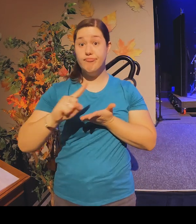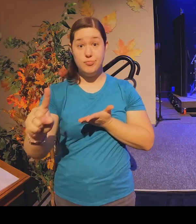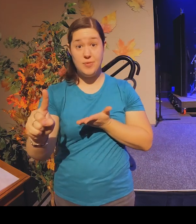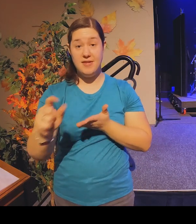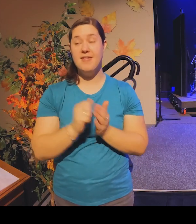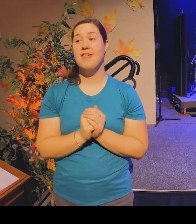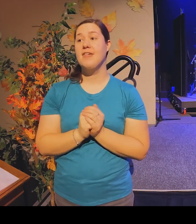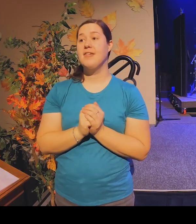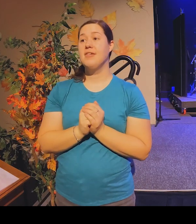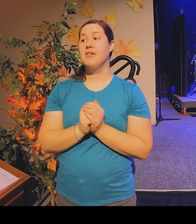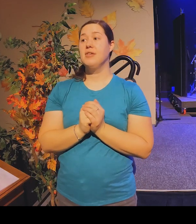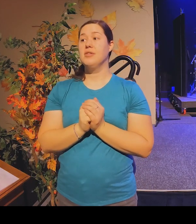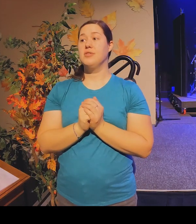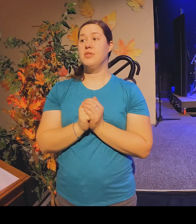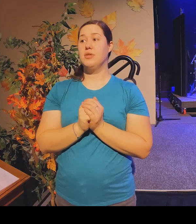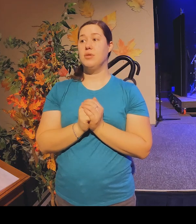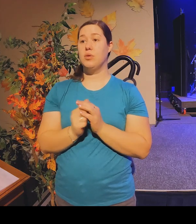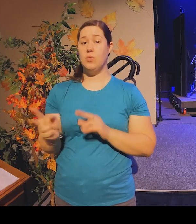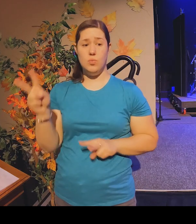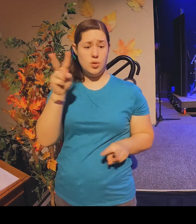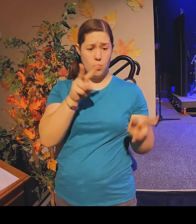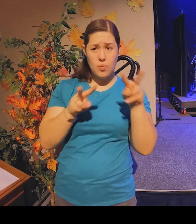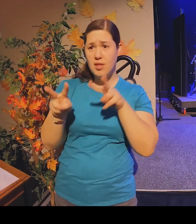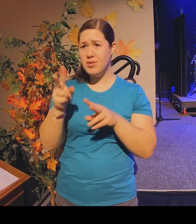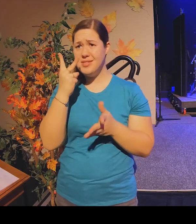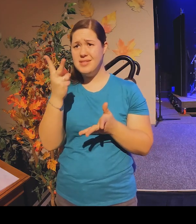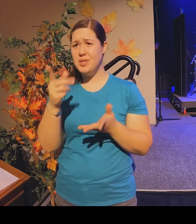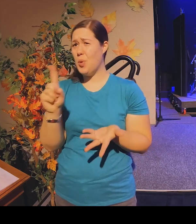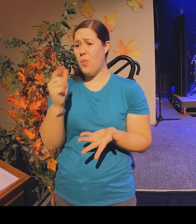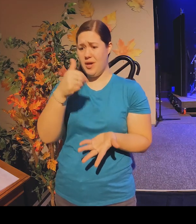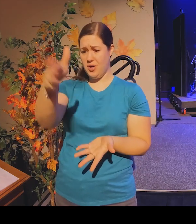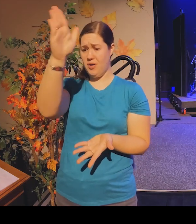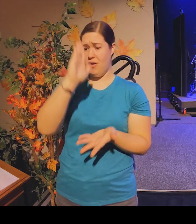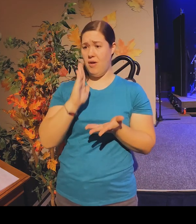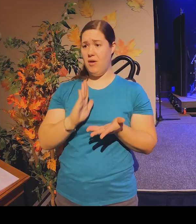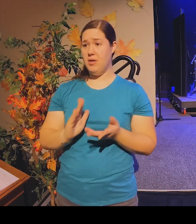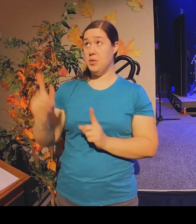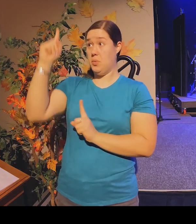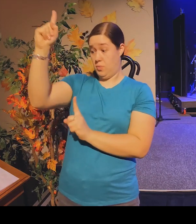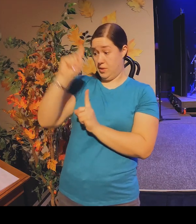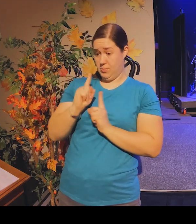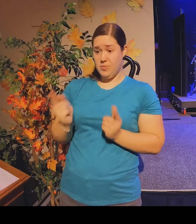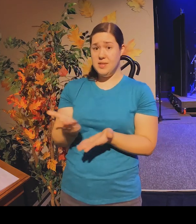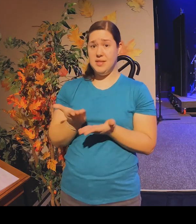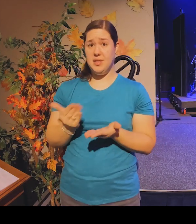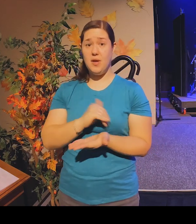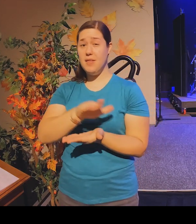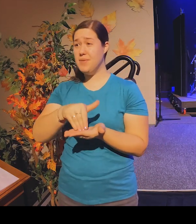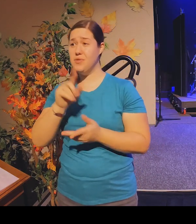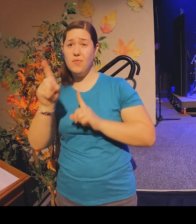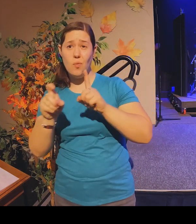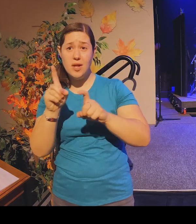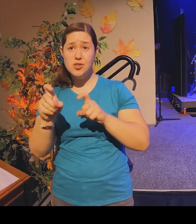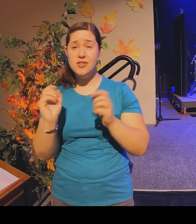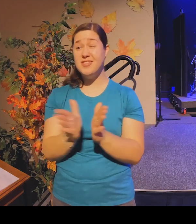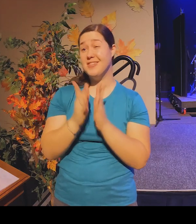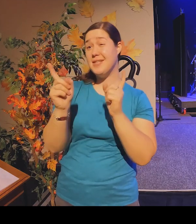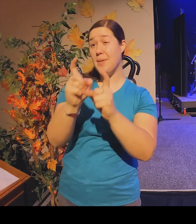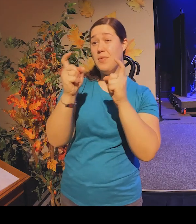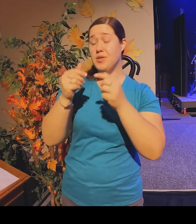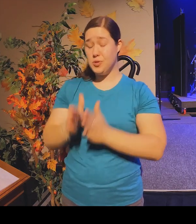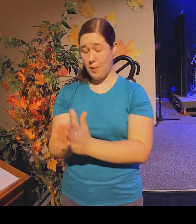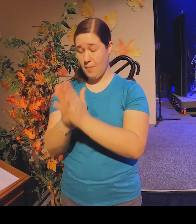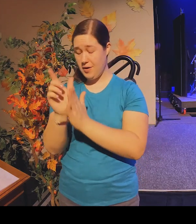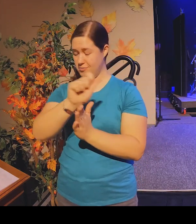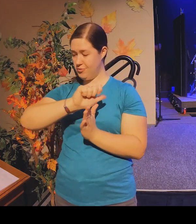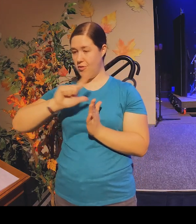worship, we look to see where God is present, not only in the midst of our questions, but in the midst of our celebrations and in the midst of our prayers. Welcome